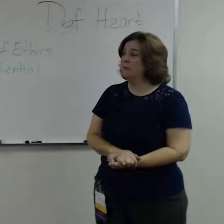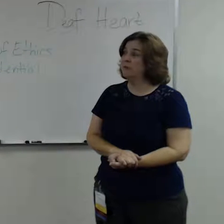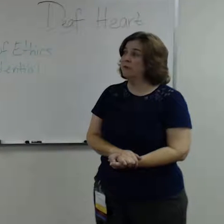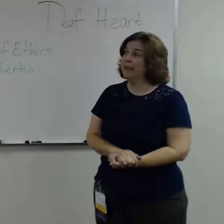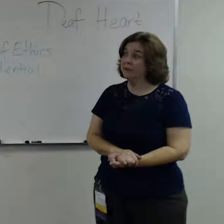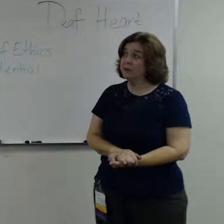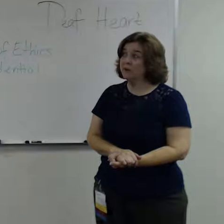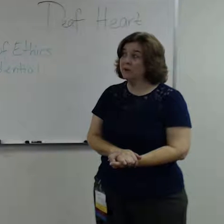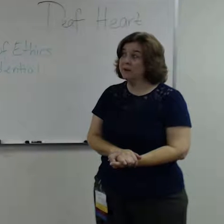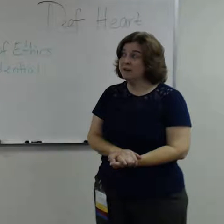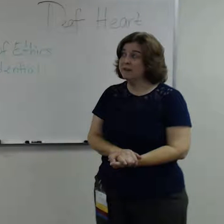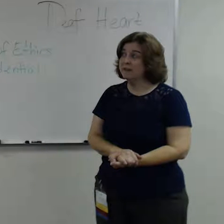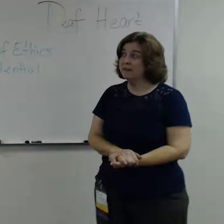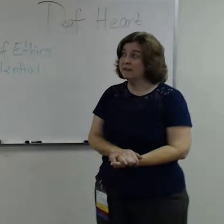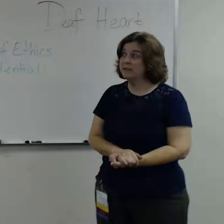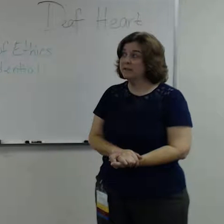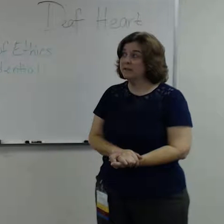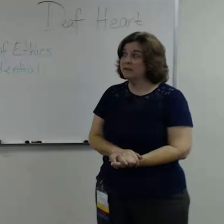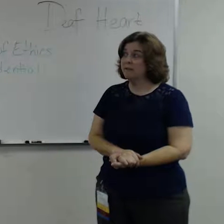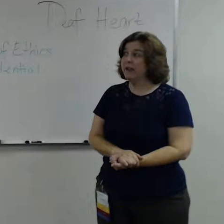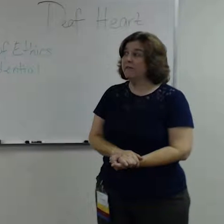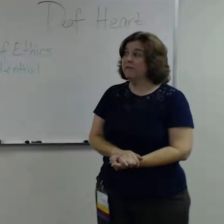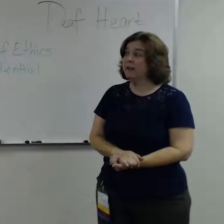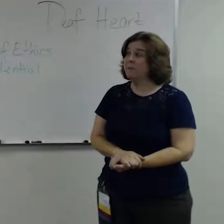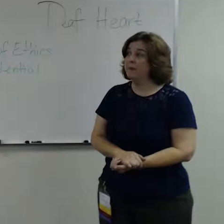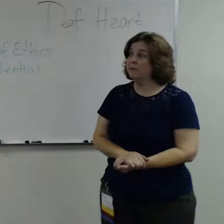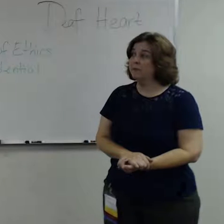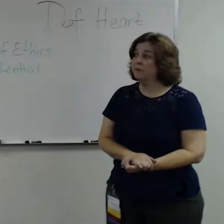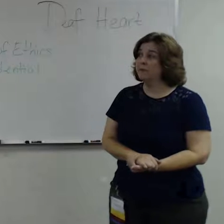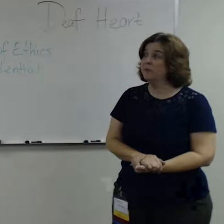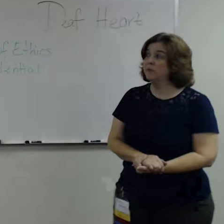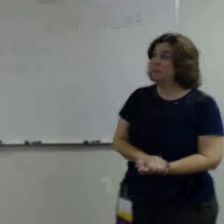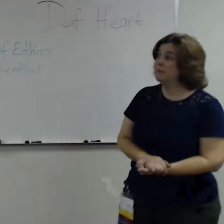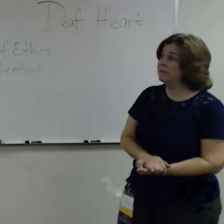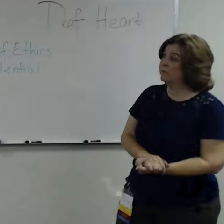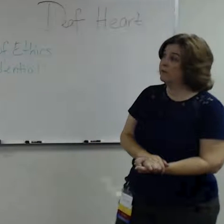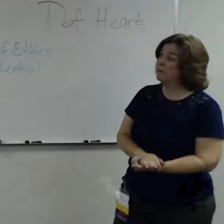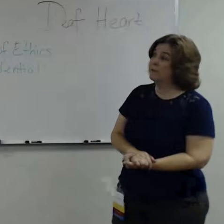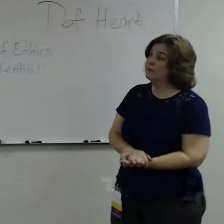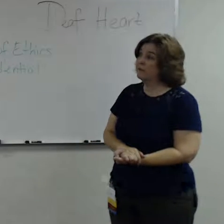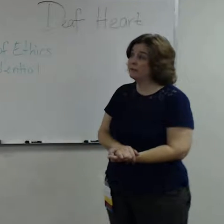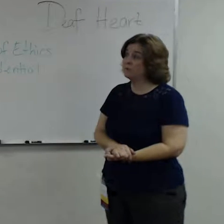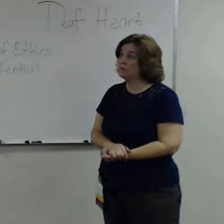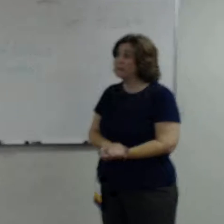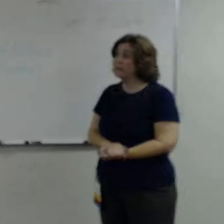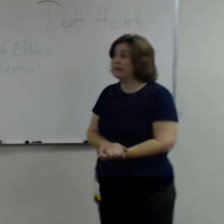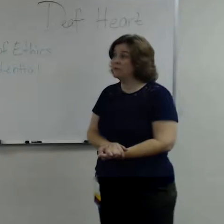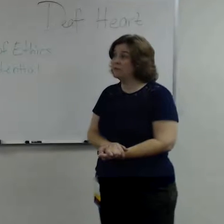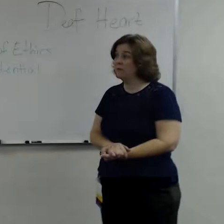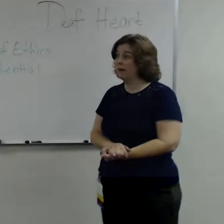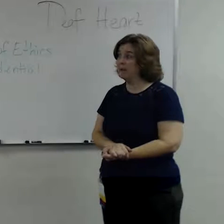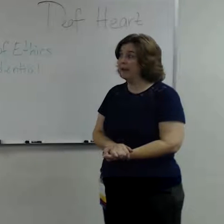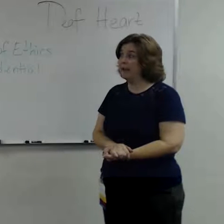interpreter intern. We have an interpreter who is from the interpreter training program, and